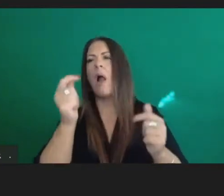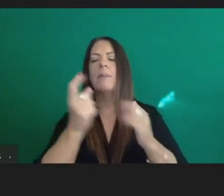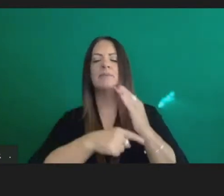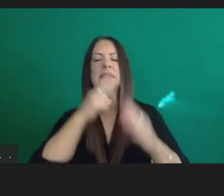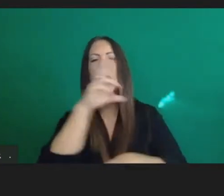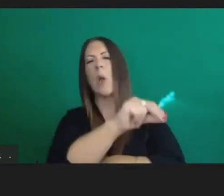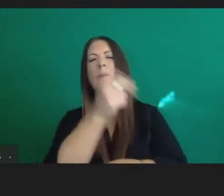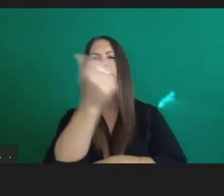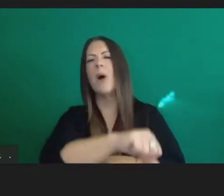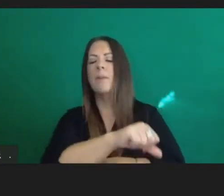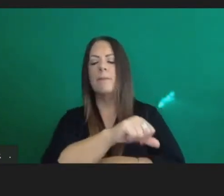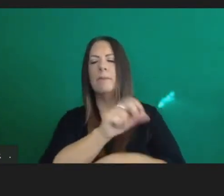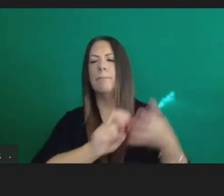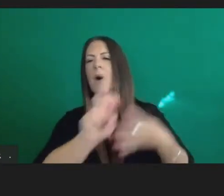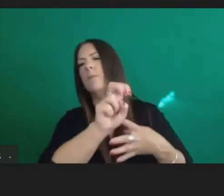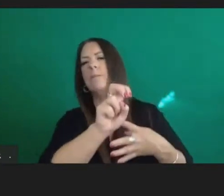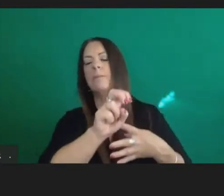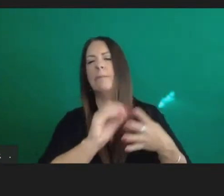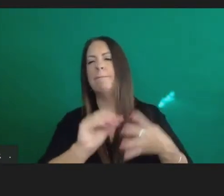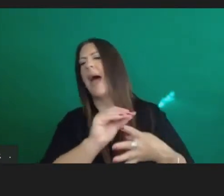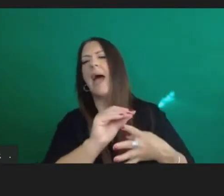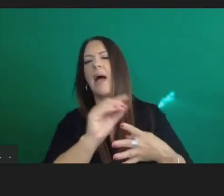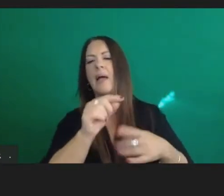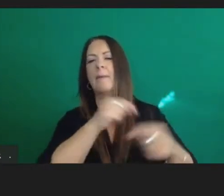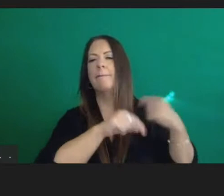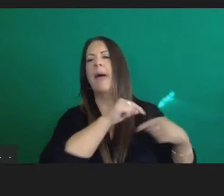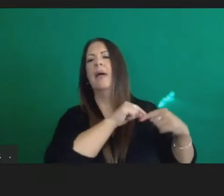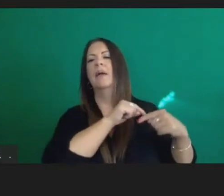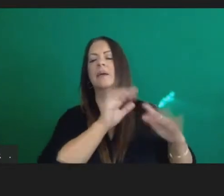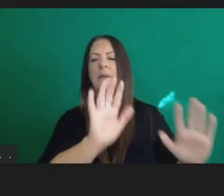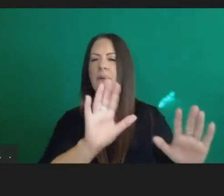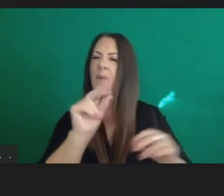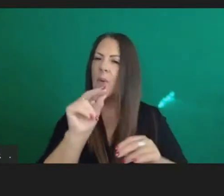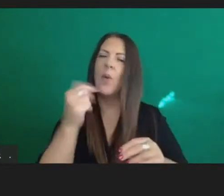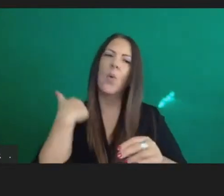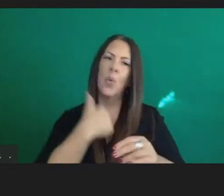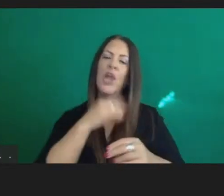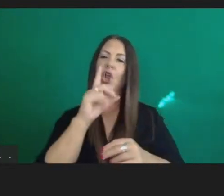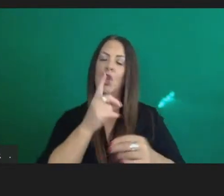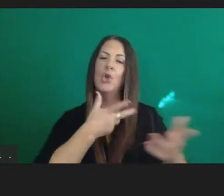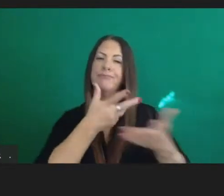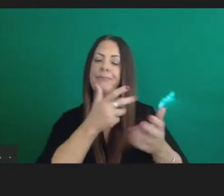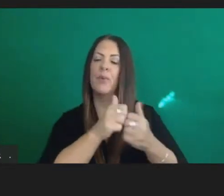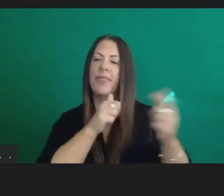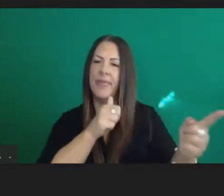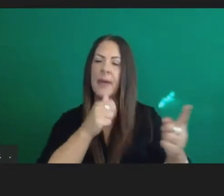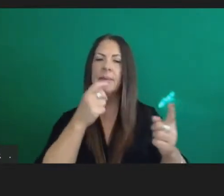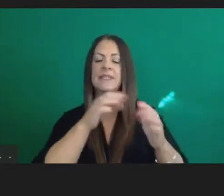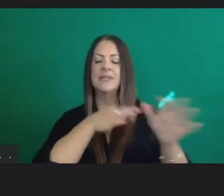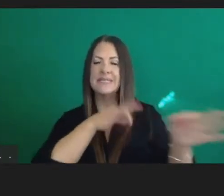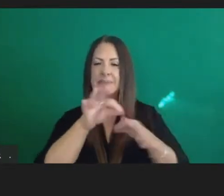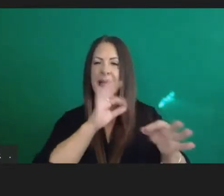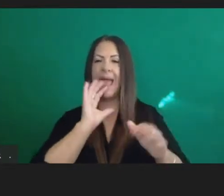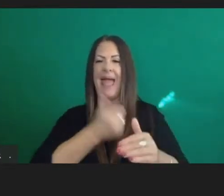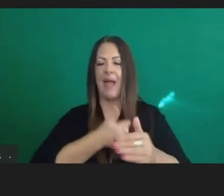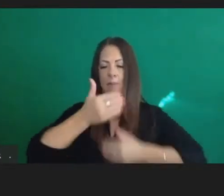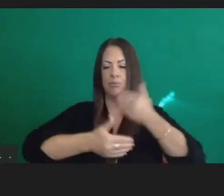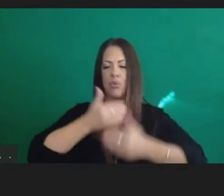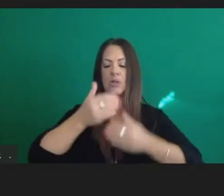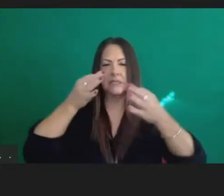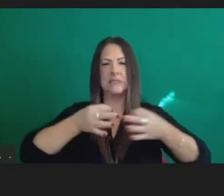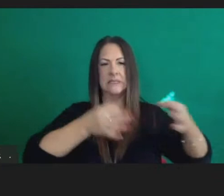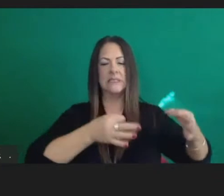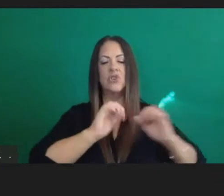does. It does sort of have some parameters on how the process will